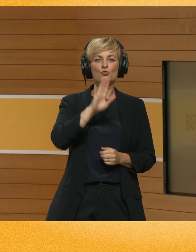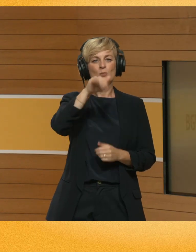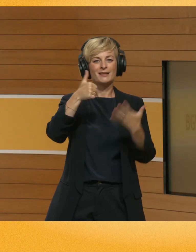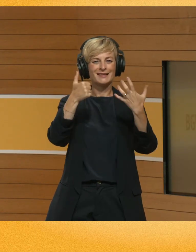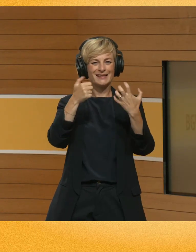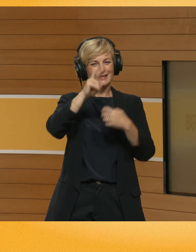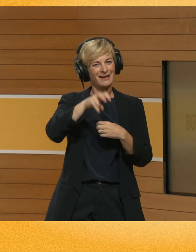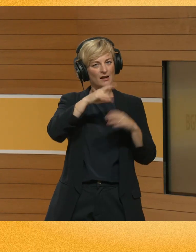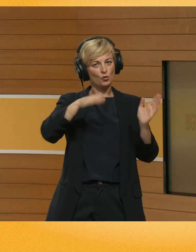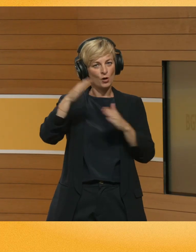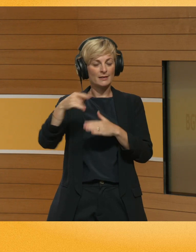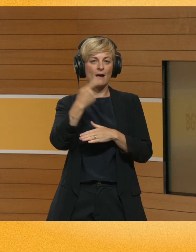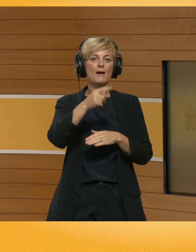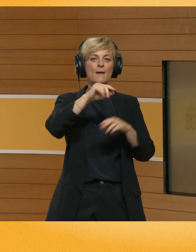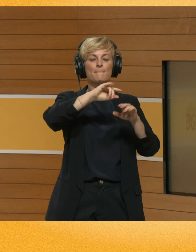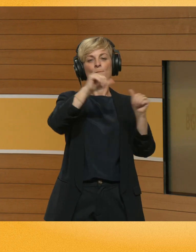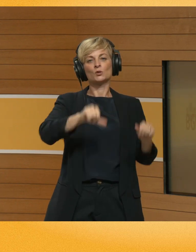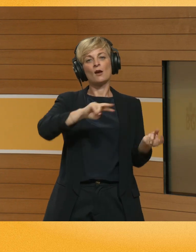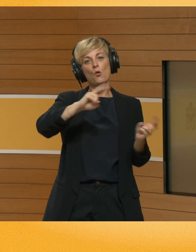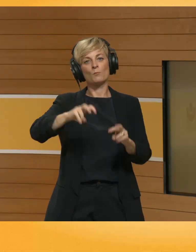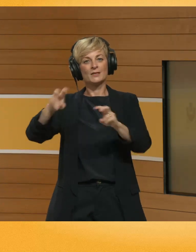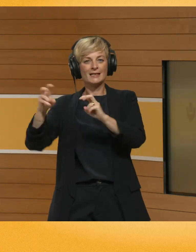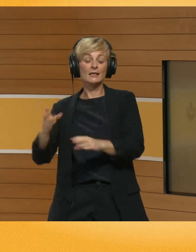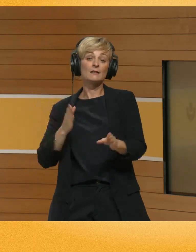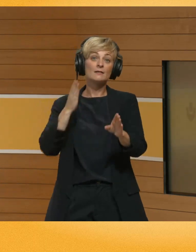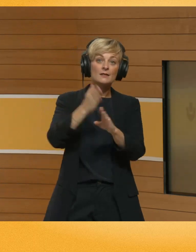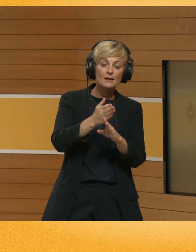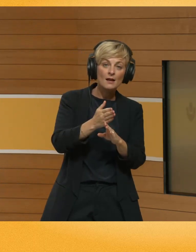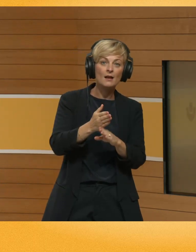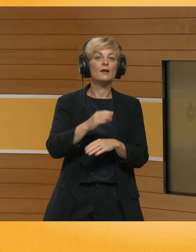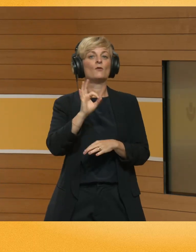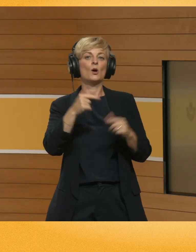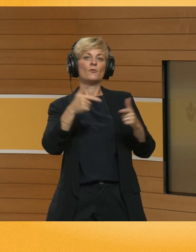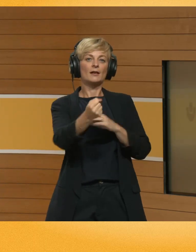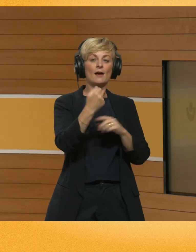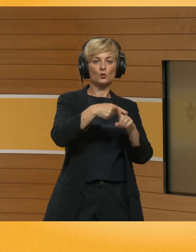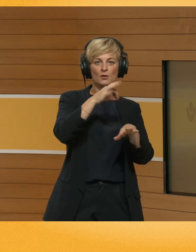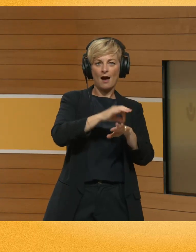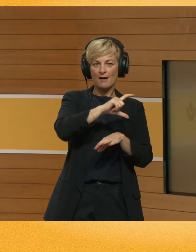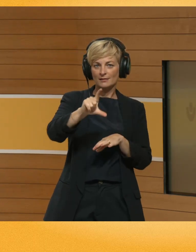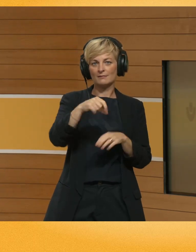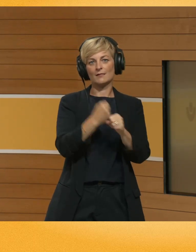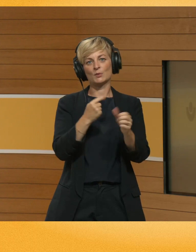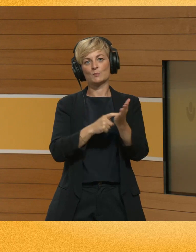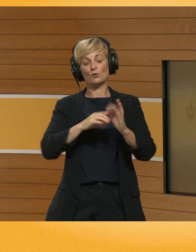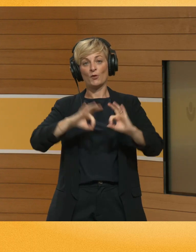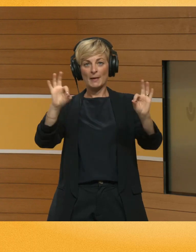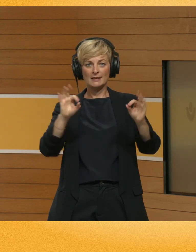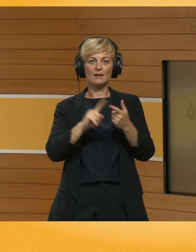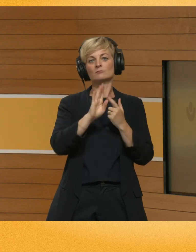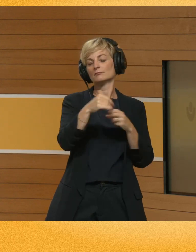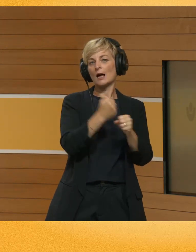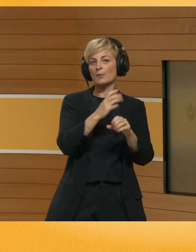for nurses and physicians, in order to improve the working environment and to improve also their well-being and mental